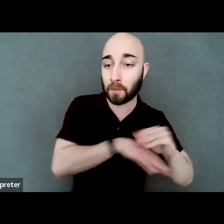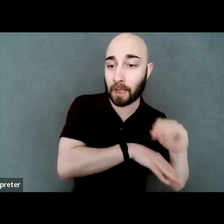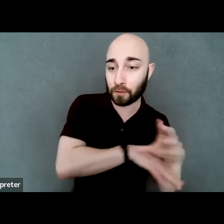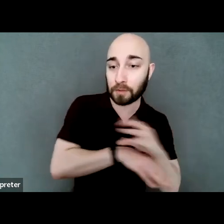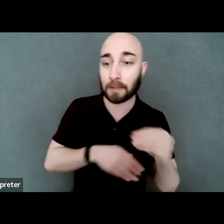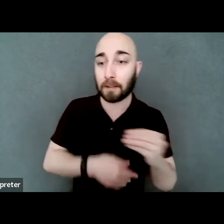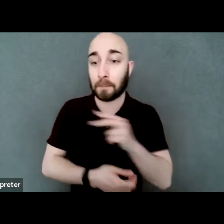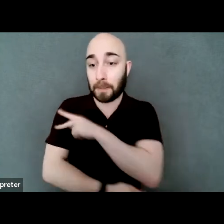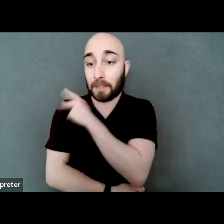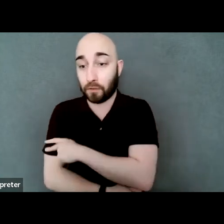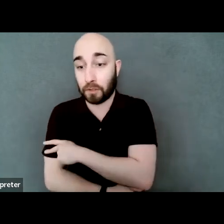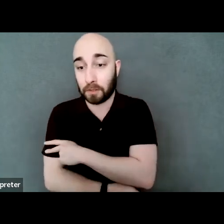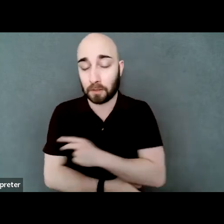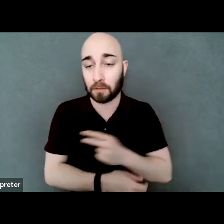goal of